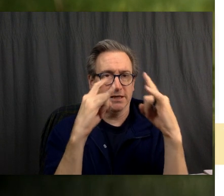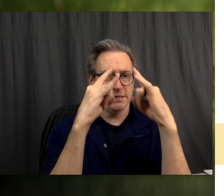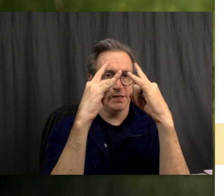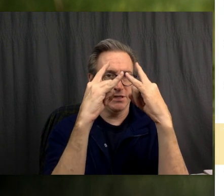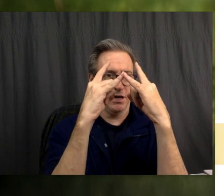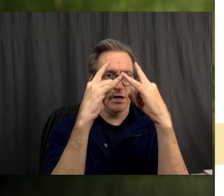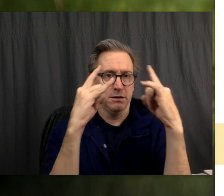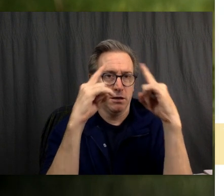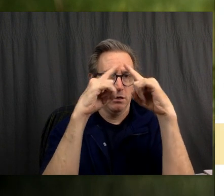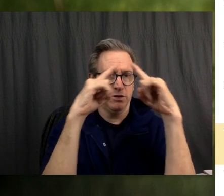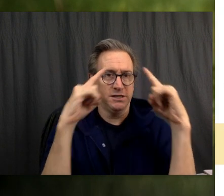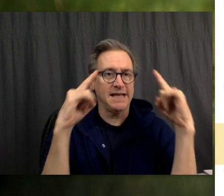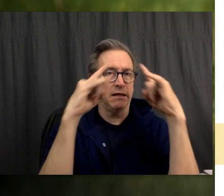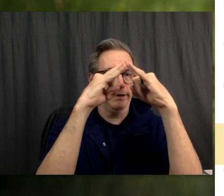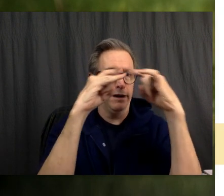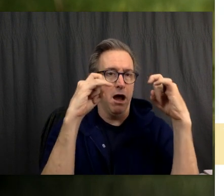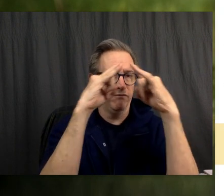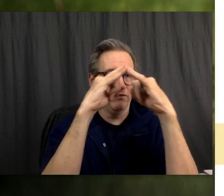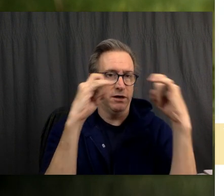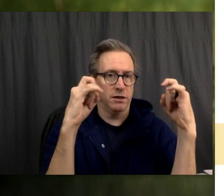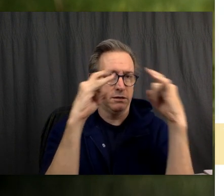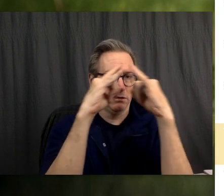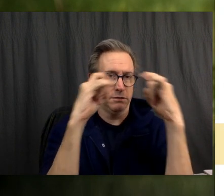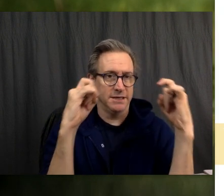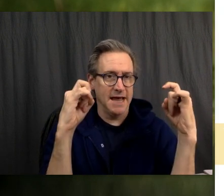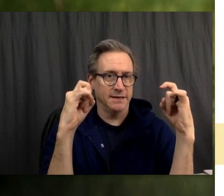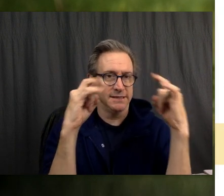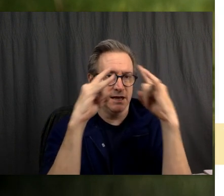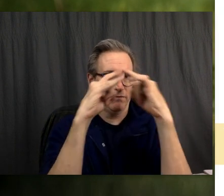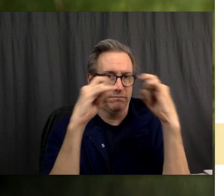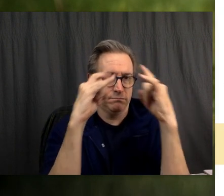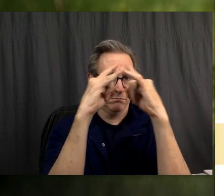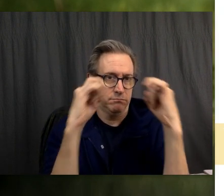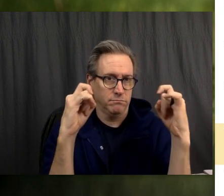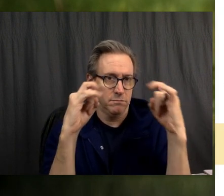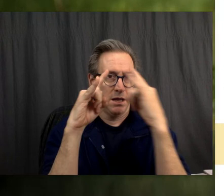like this. It's the skeleton of the tent itself.